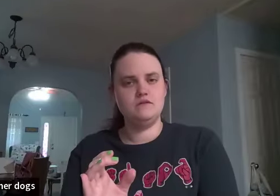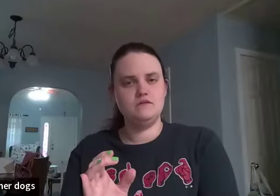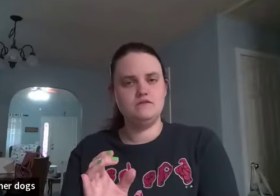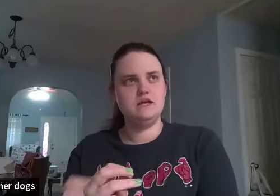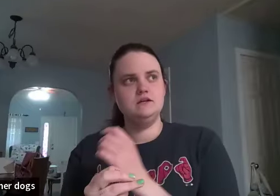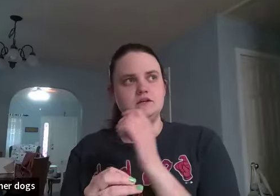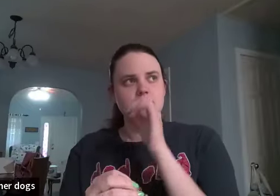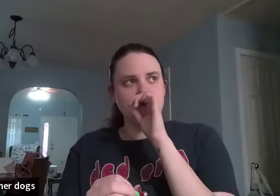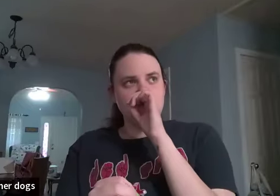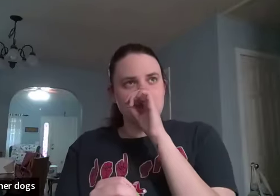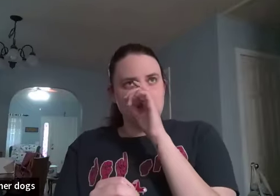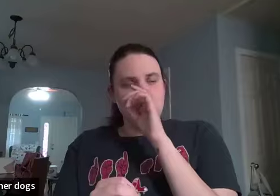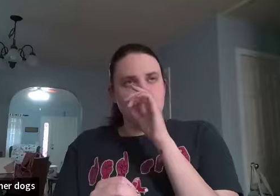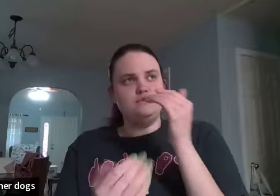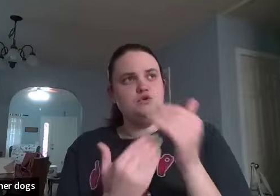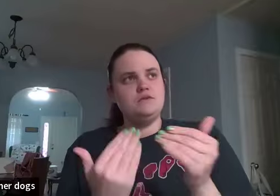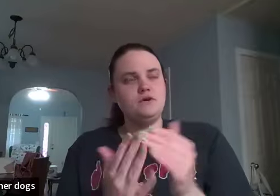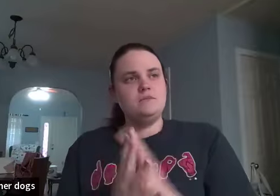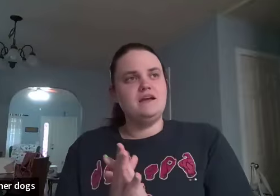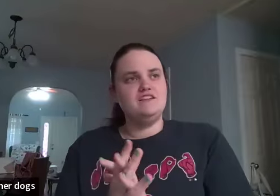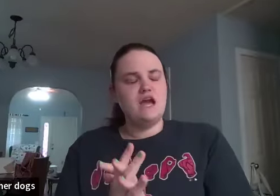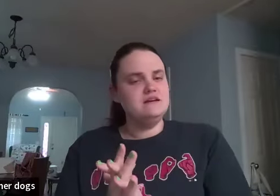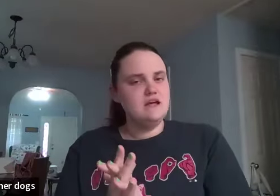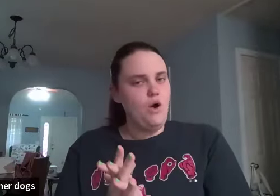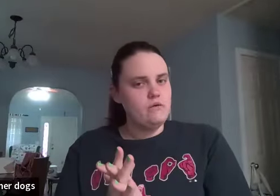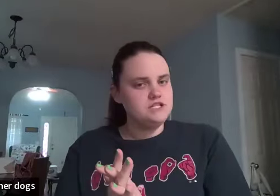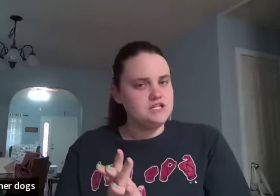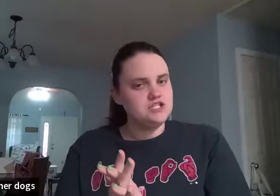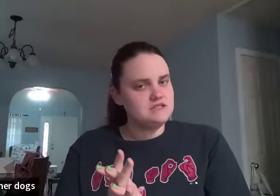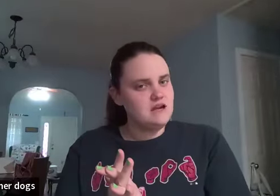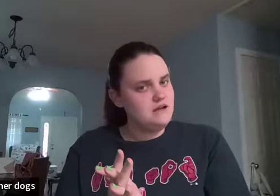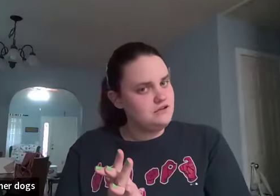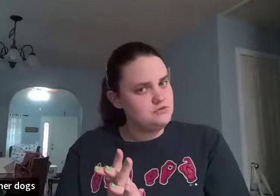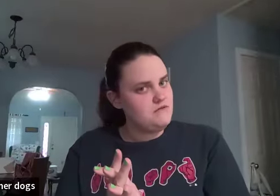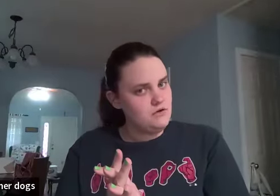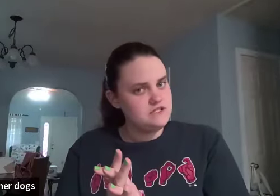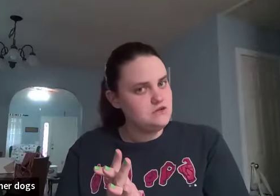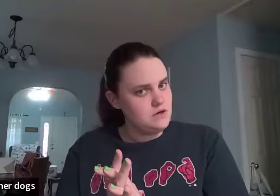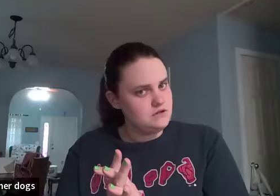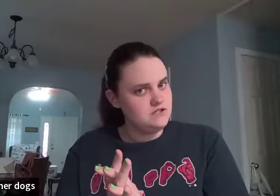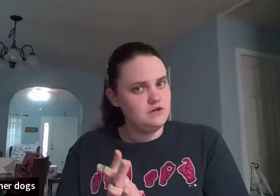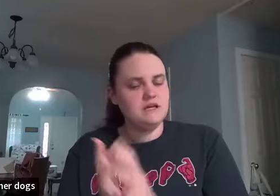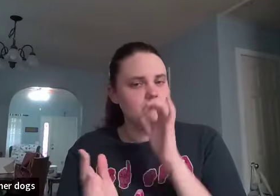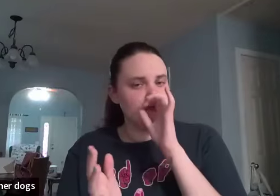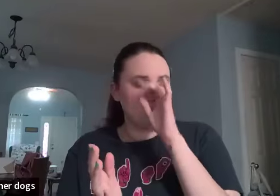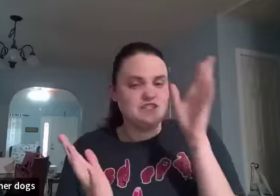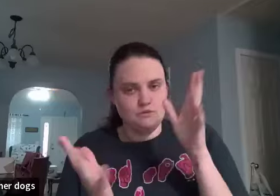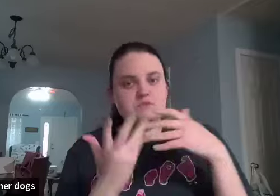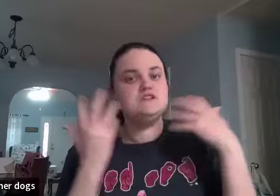of a newer form. ASL always changes, just like how English, we have all these new words. We get not these new words, but